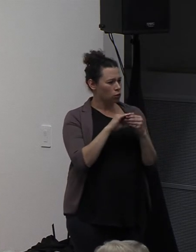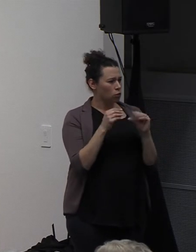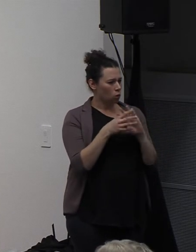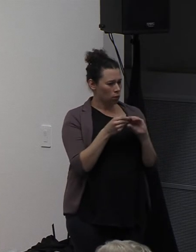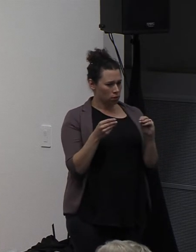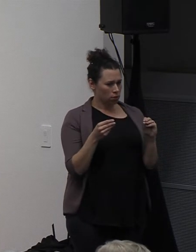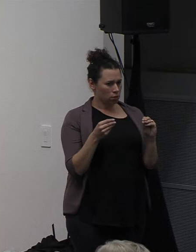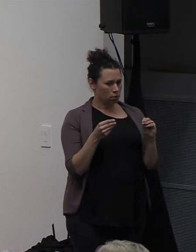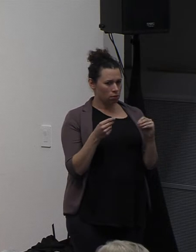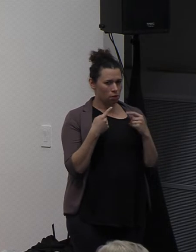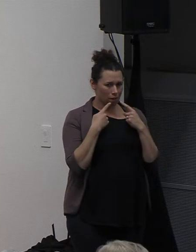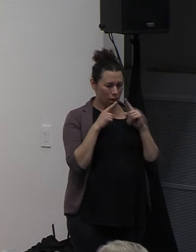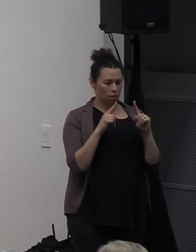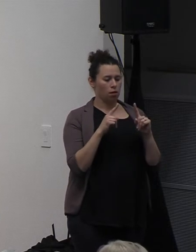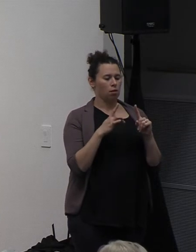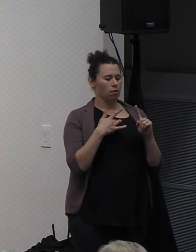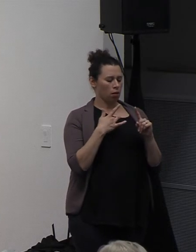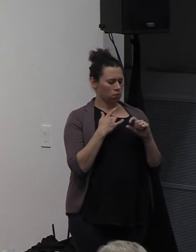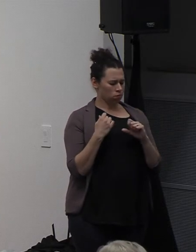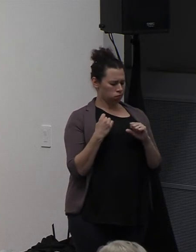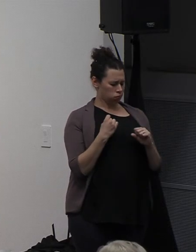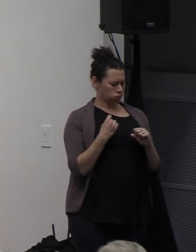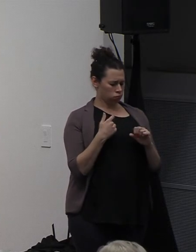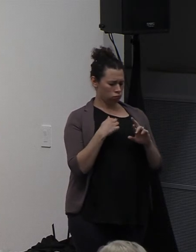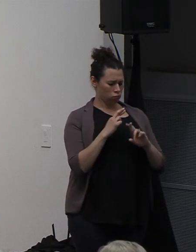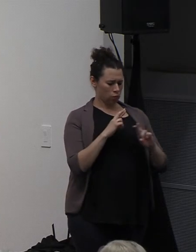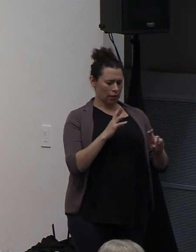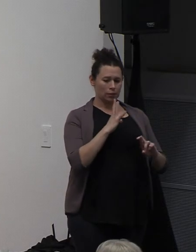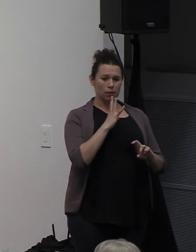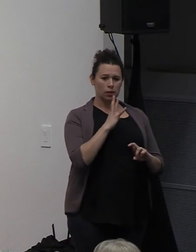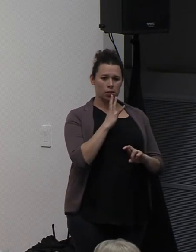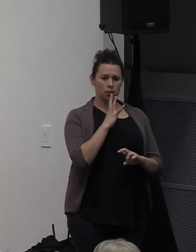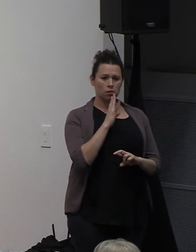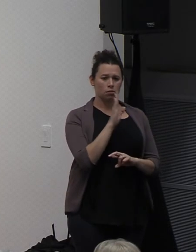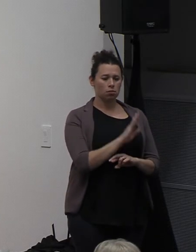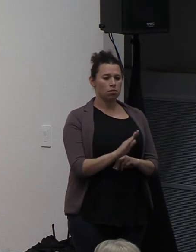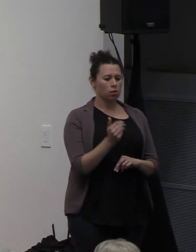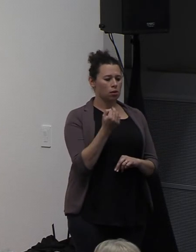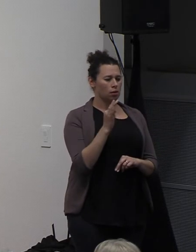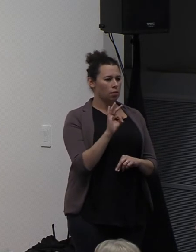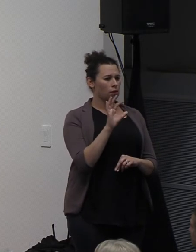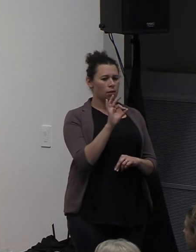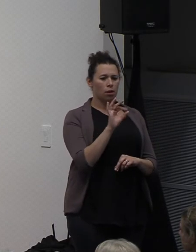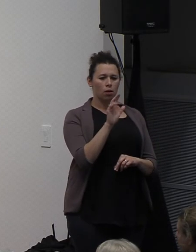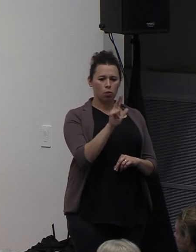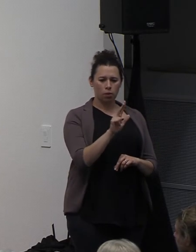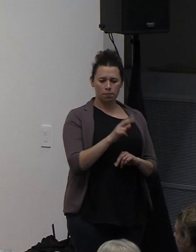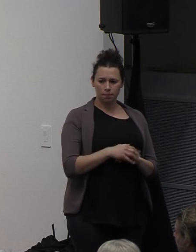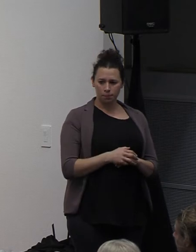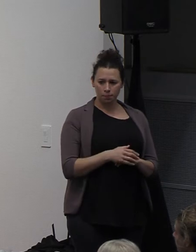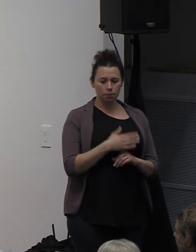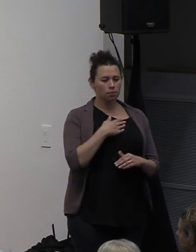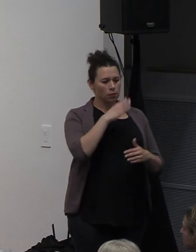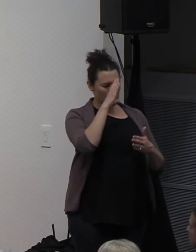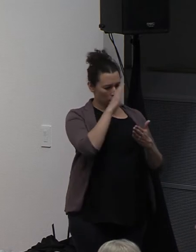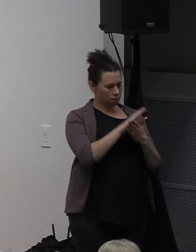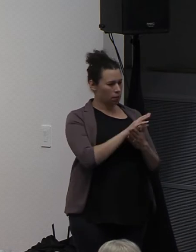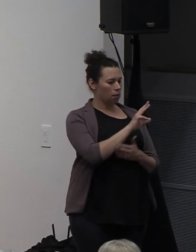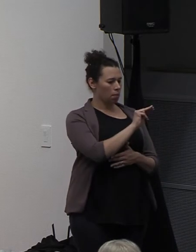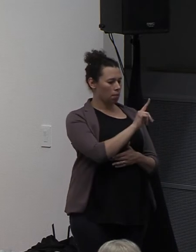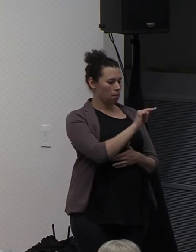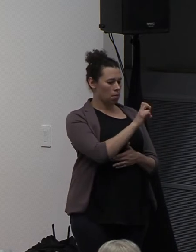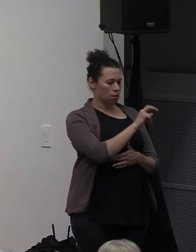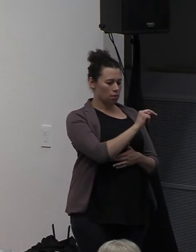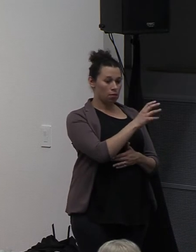the strength to speak. It was around 1993 when my husband Milton and I moved to